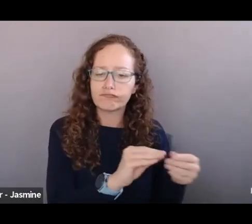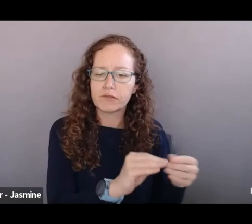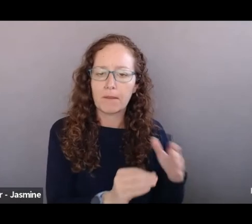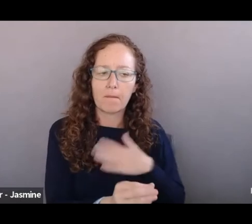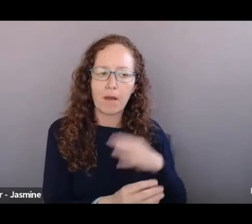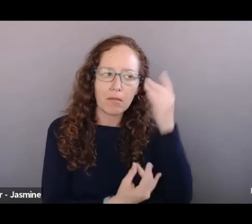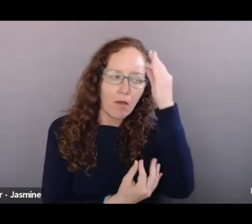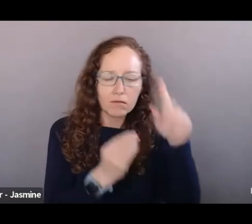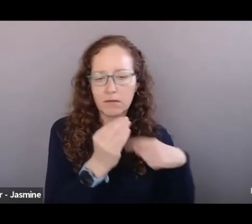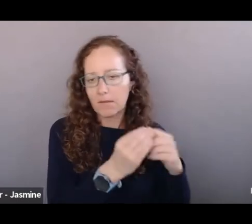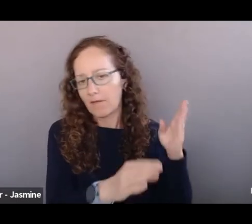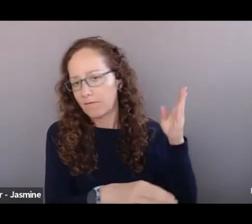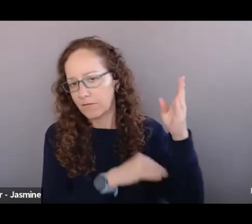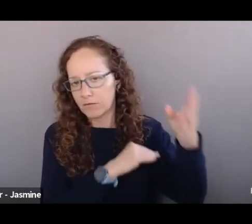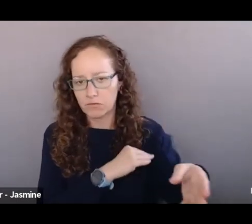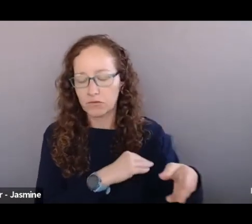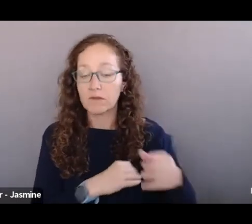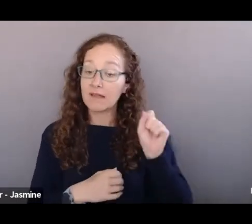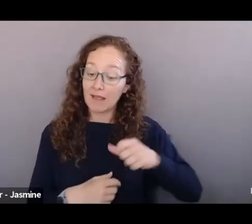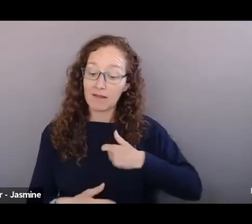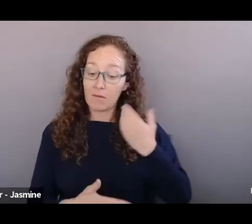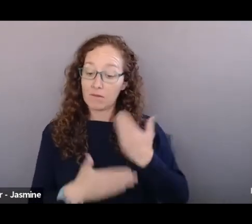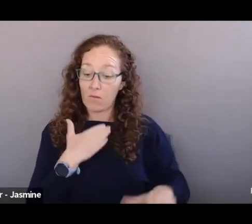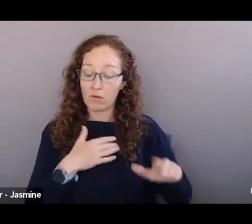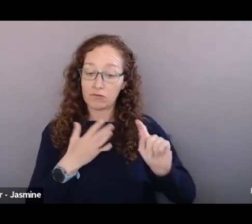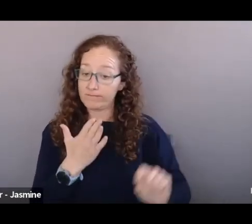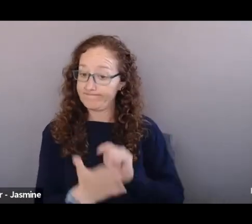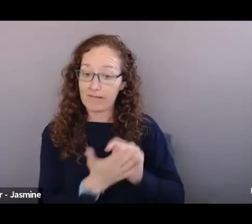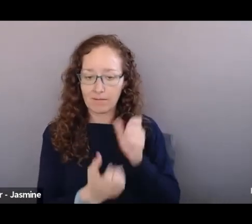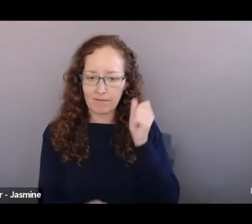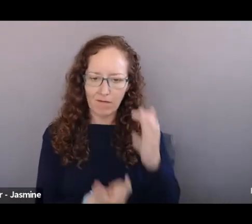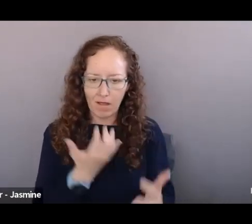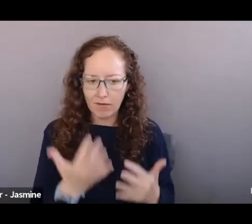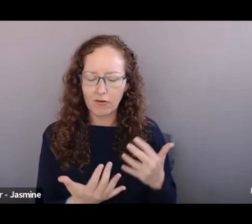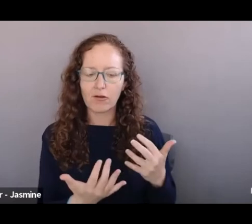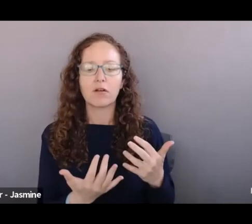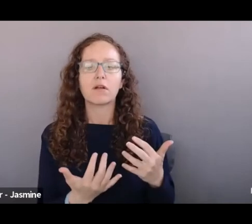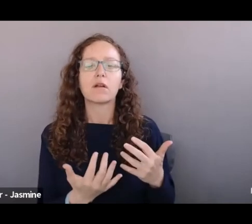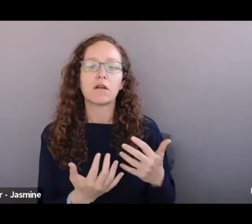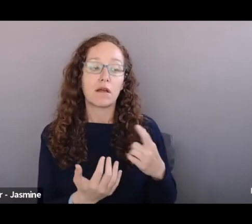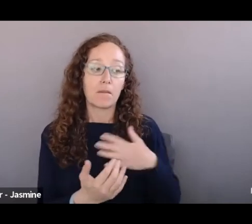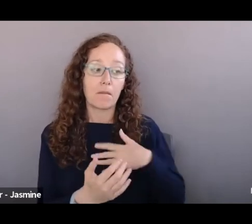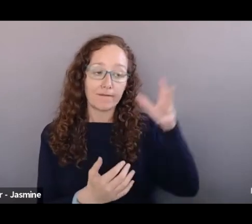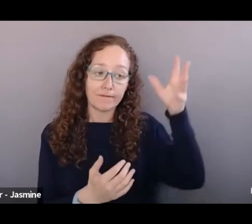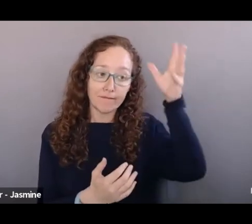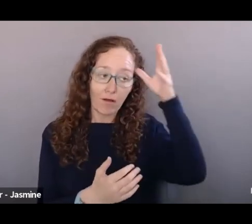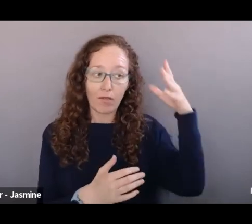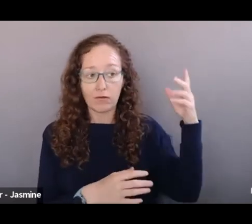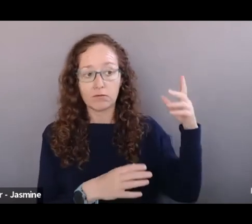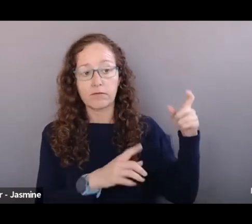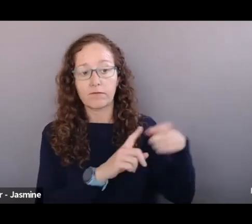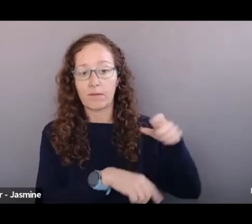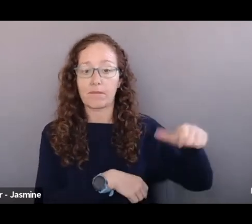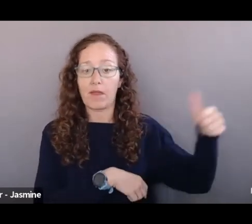a first generation born American to an immigrant father born and raised in Port Moran, Guyana, the first of